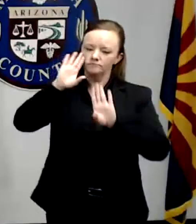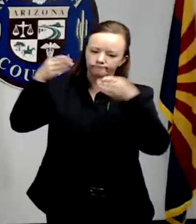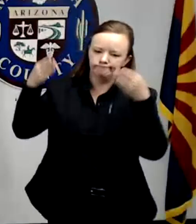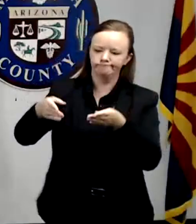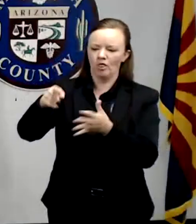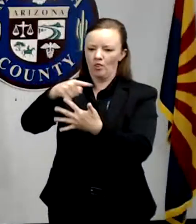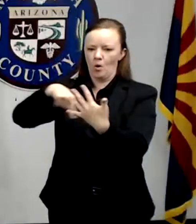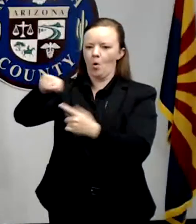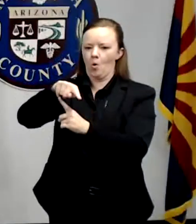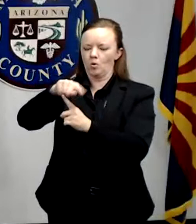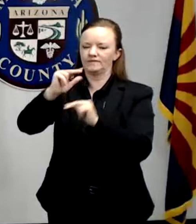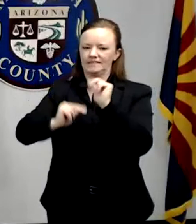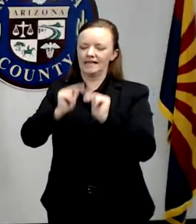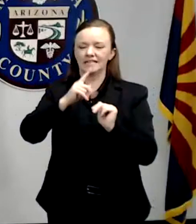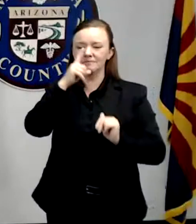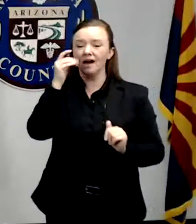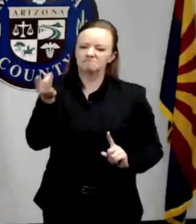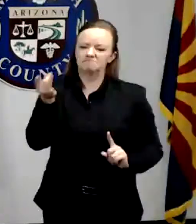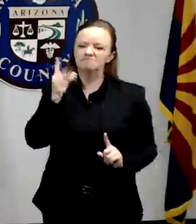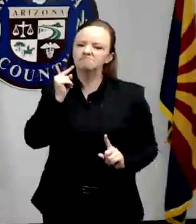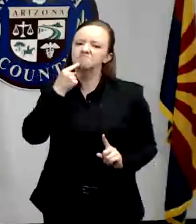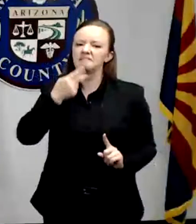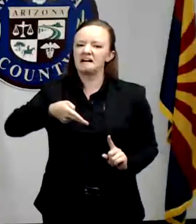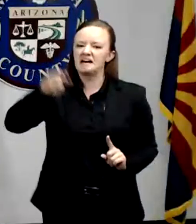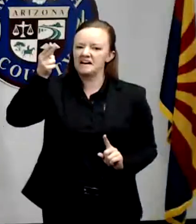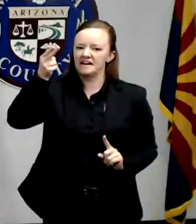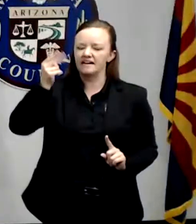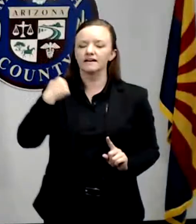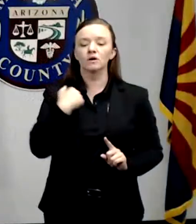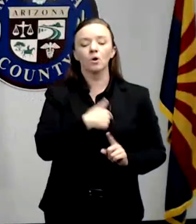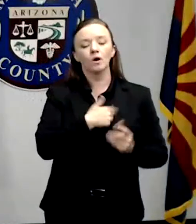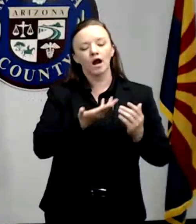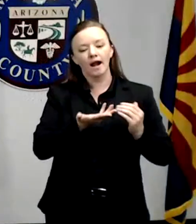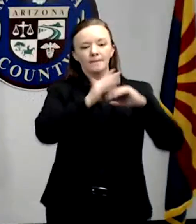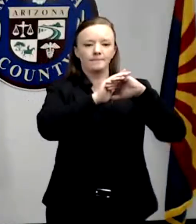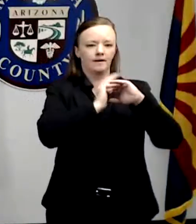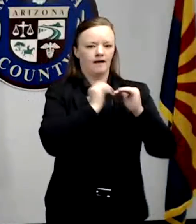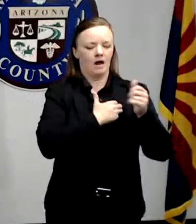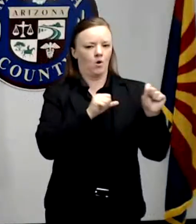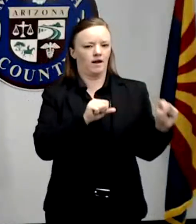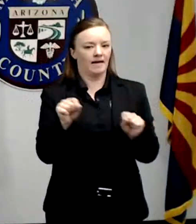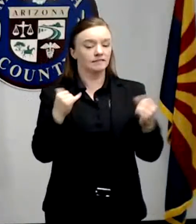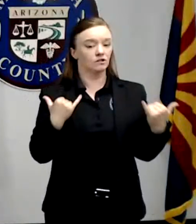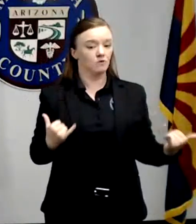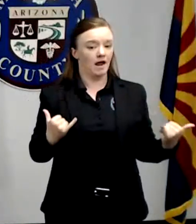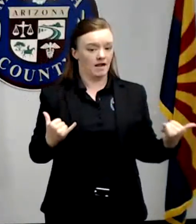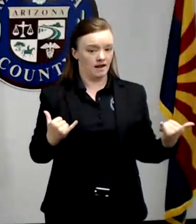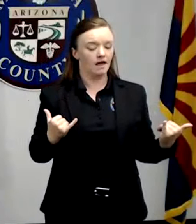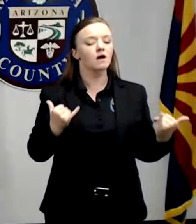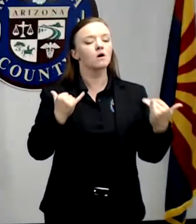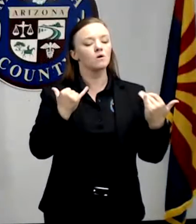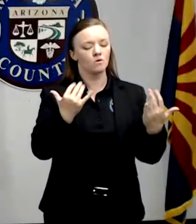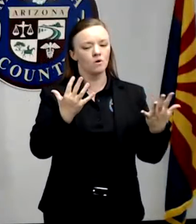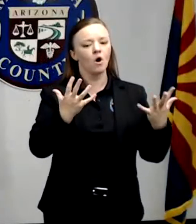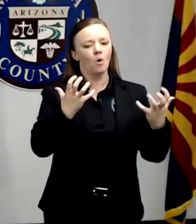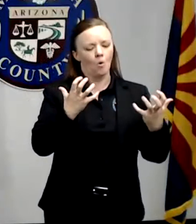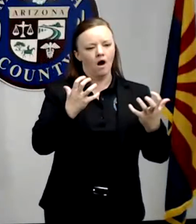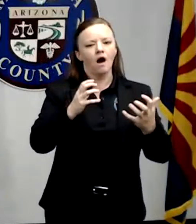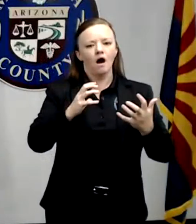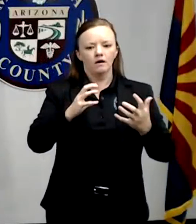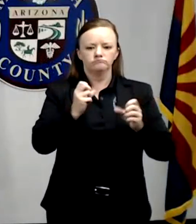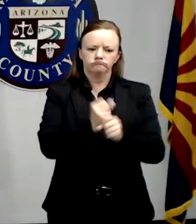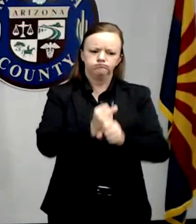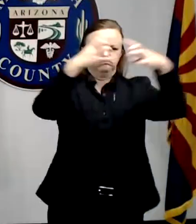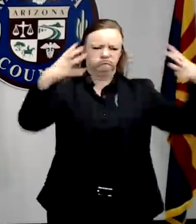because we know those residents are at the highest, scaling up our capacity from where we are now to 8 to 10 times